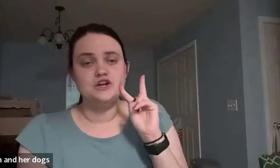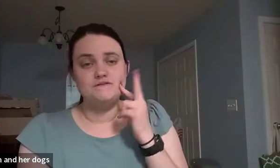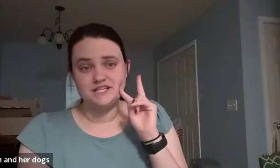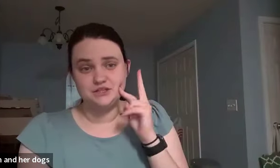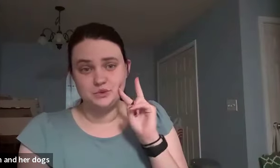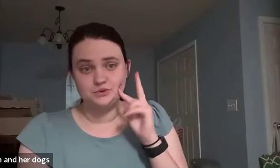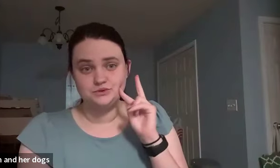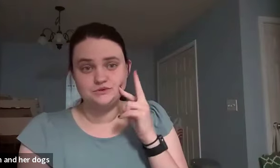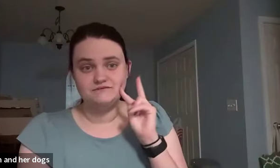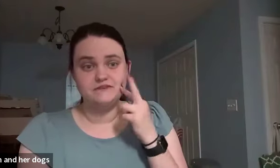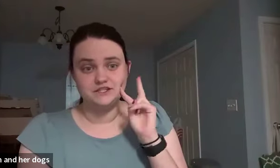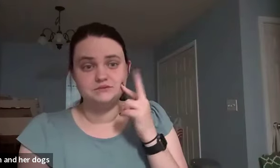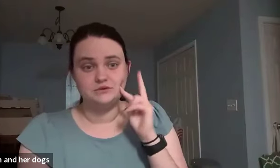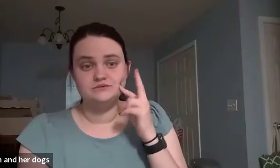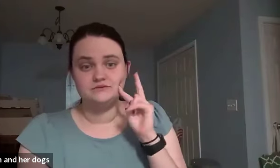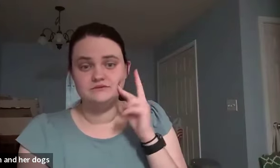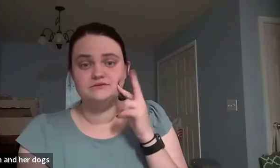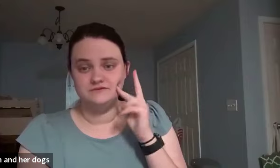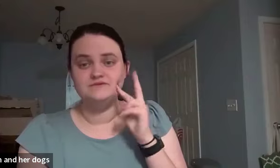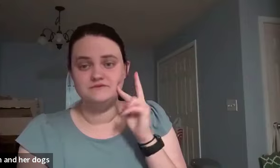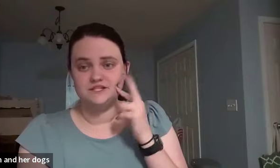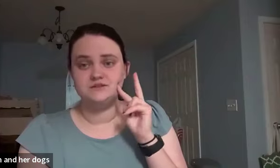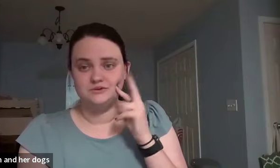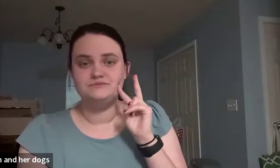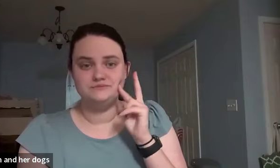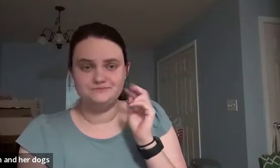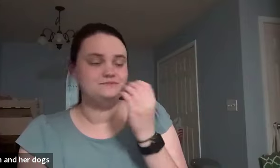you're going to go vegetable. Vegetable. Vegetable.